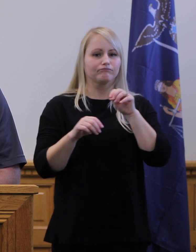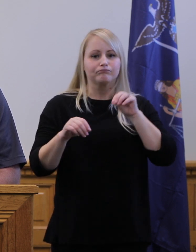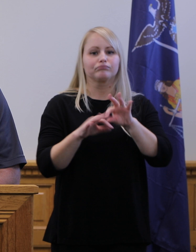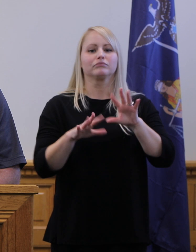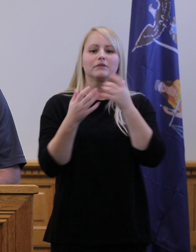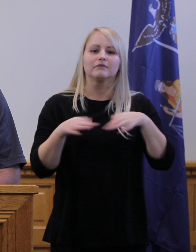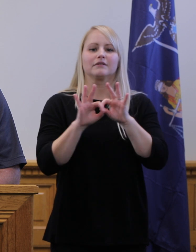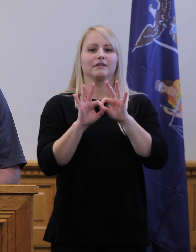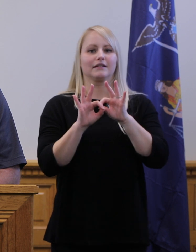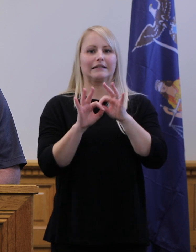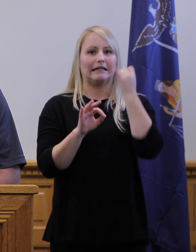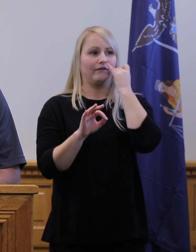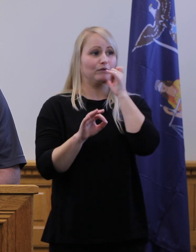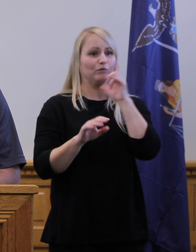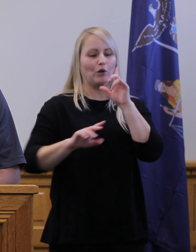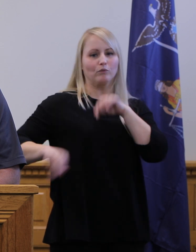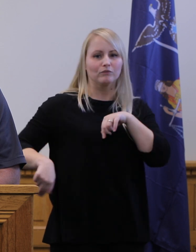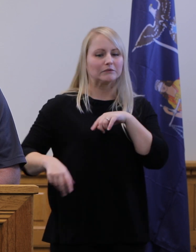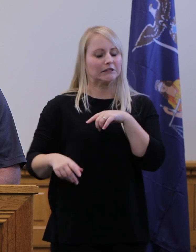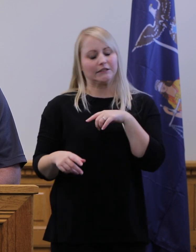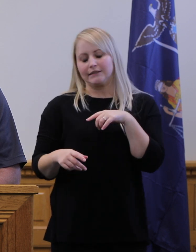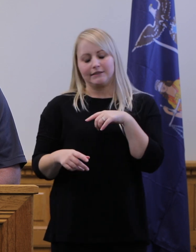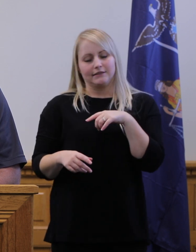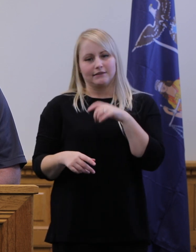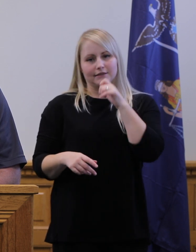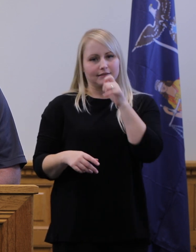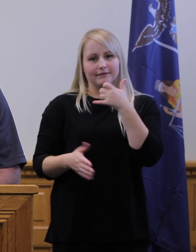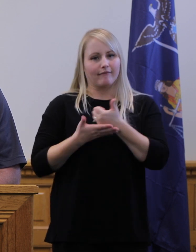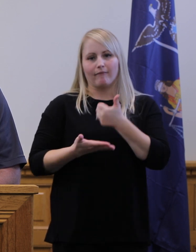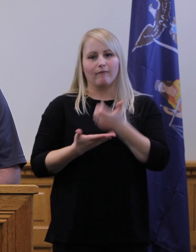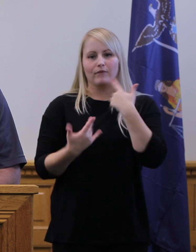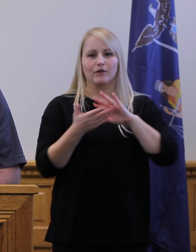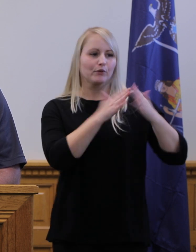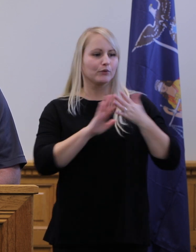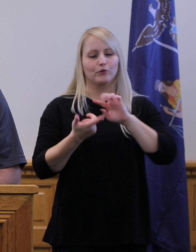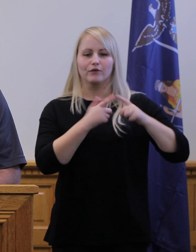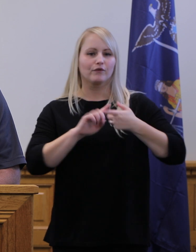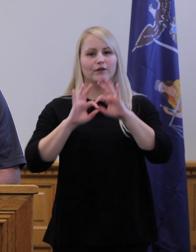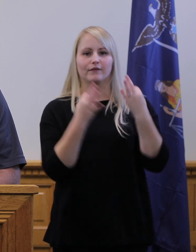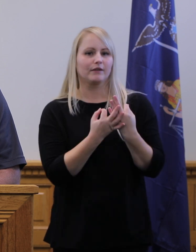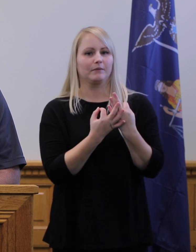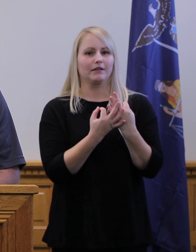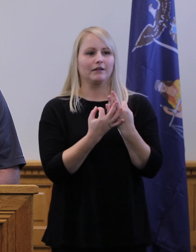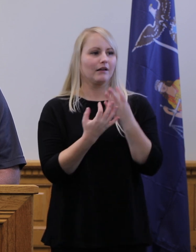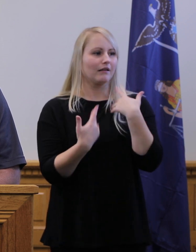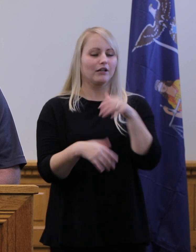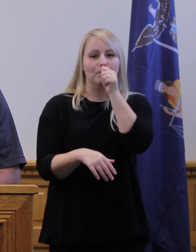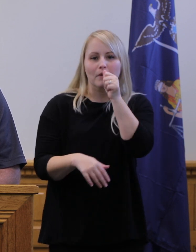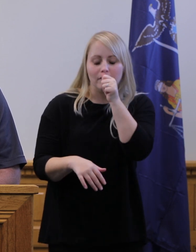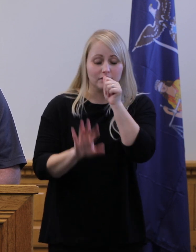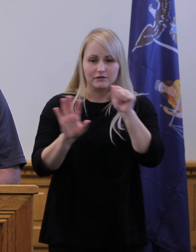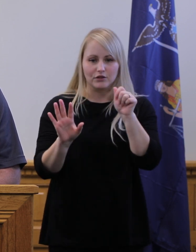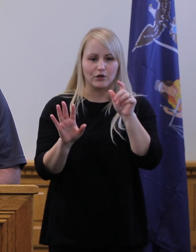neighbors by not responding to this year's count. Responses are confidential, no personal information is shared. It